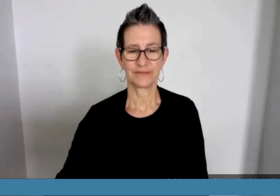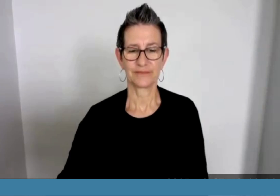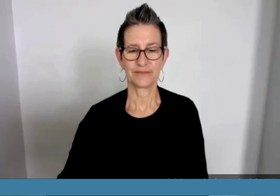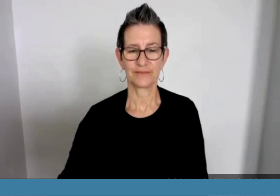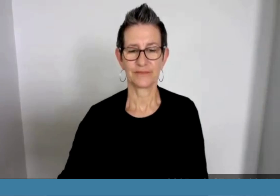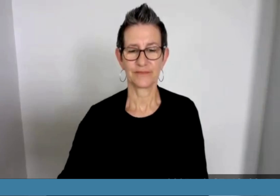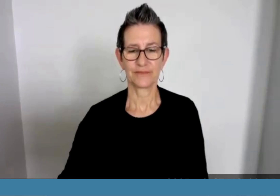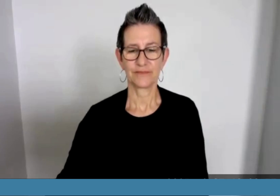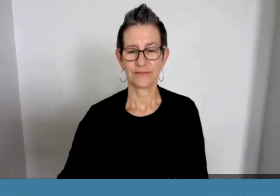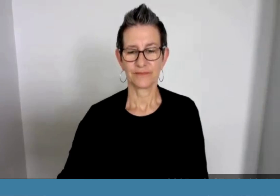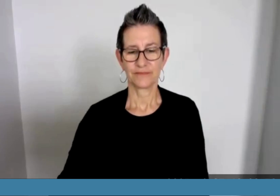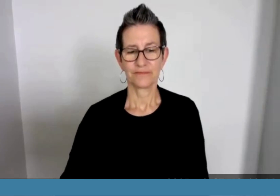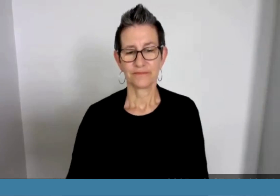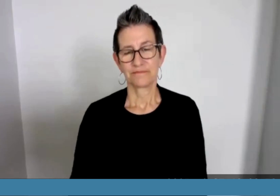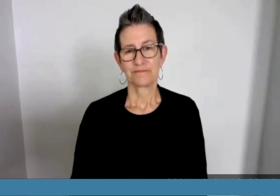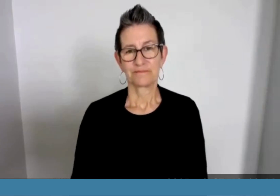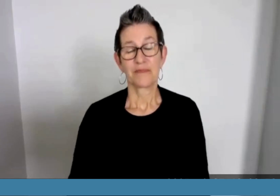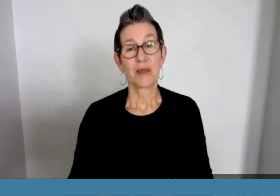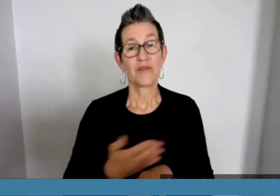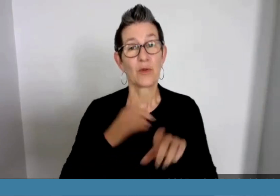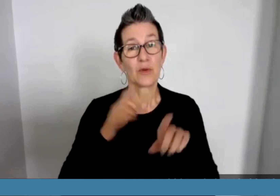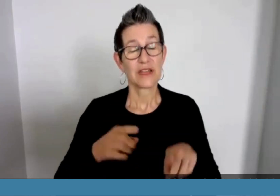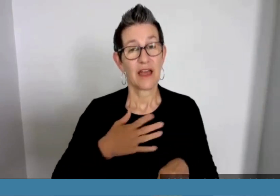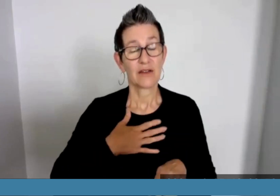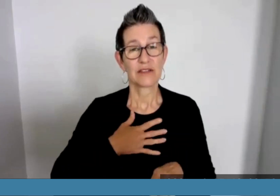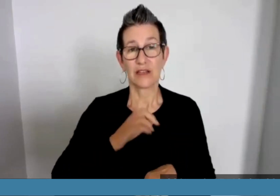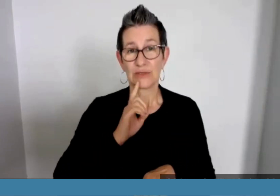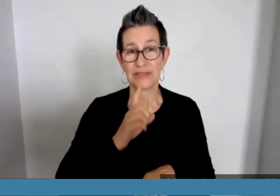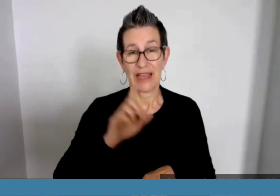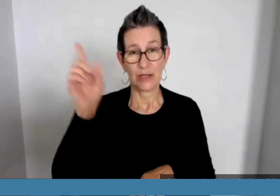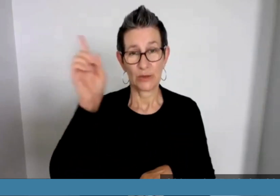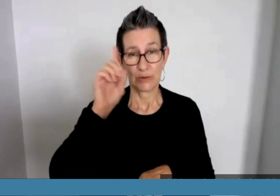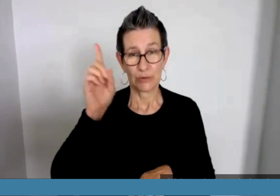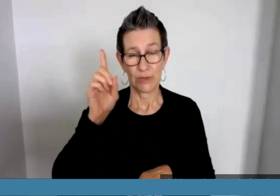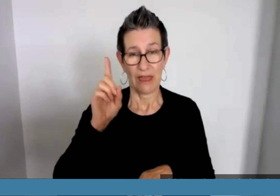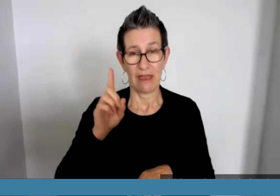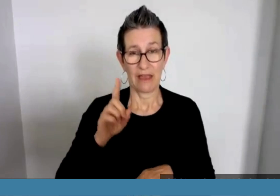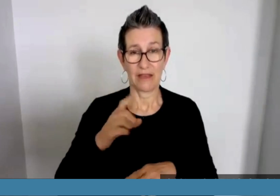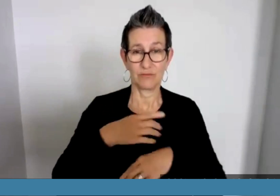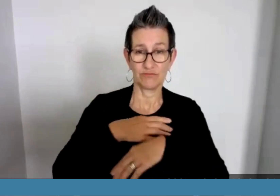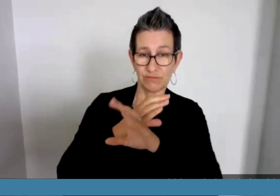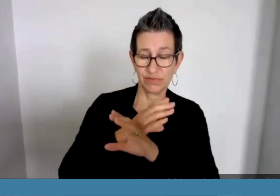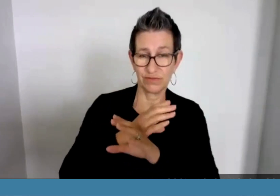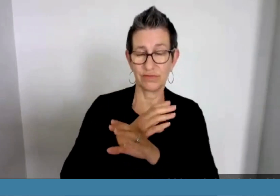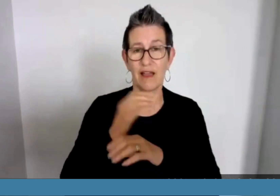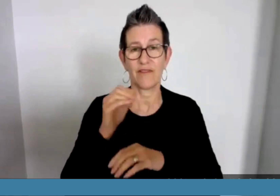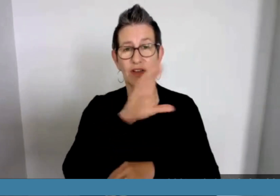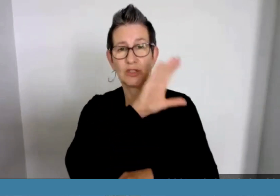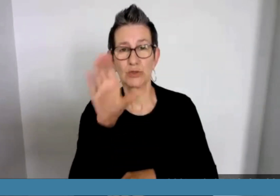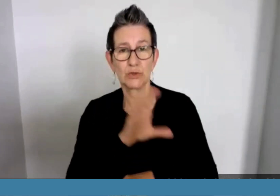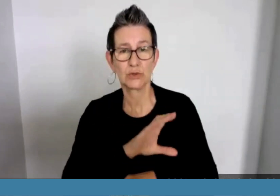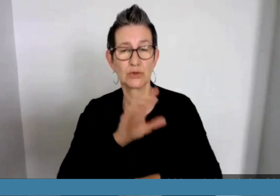Before we begin, I just want to mention that today's session is being run in a Zoom meeting format, so not a